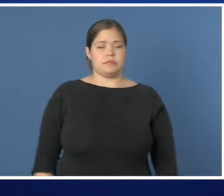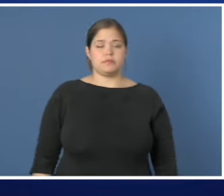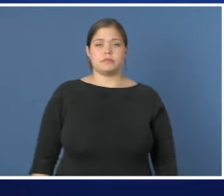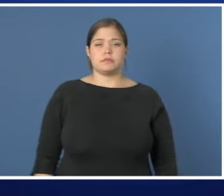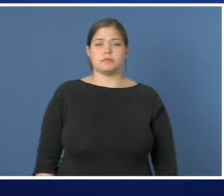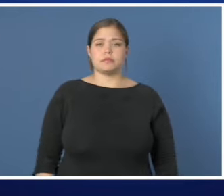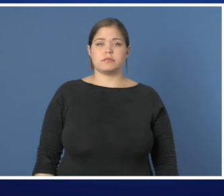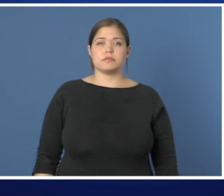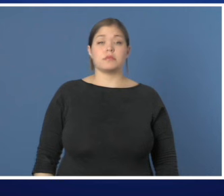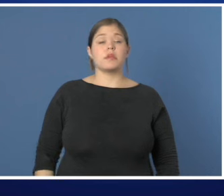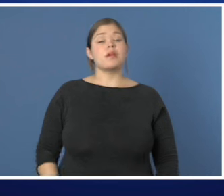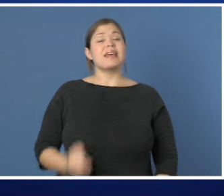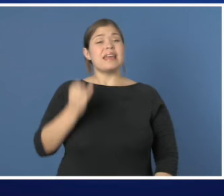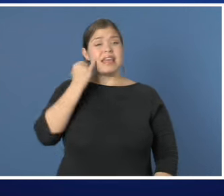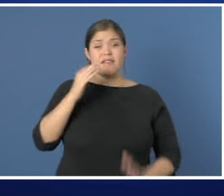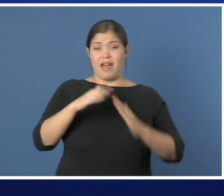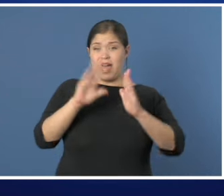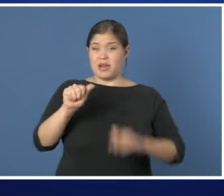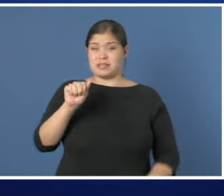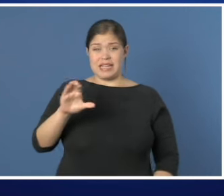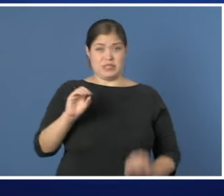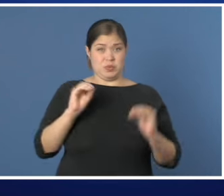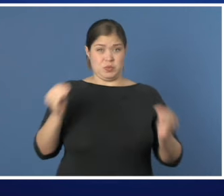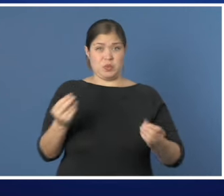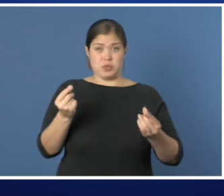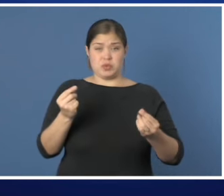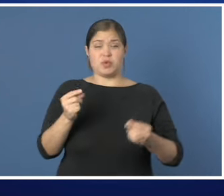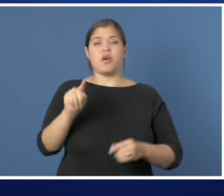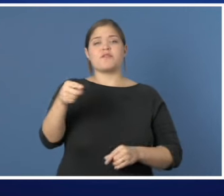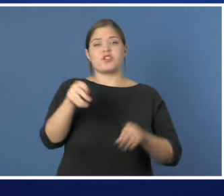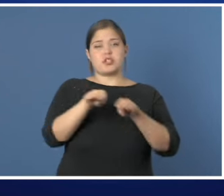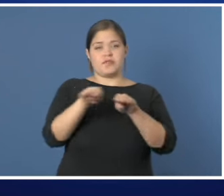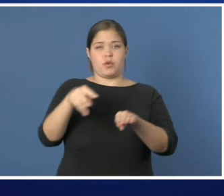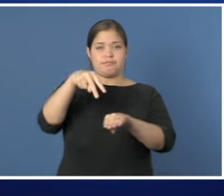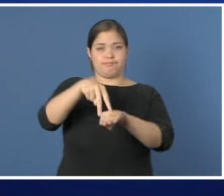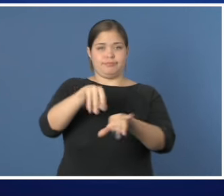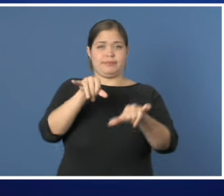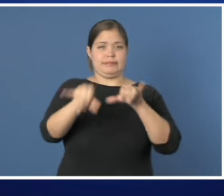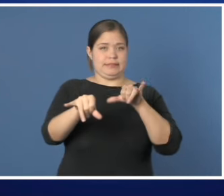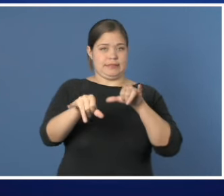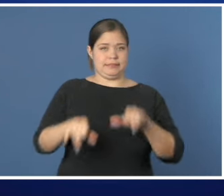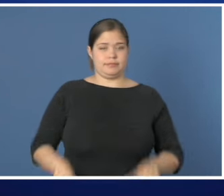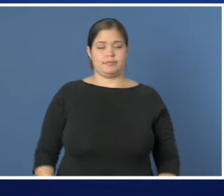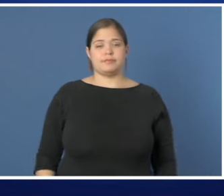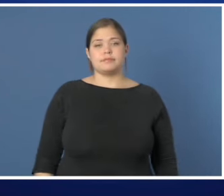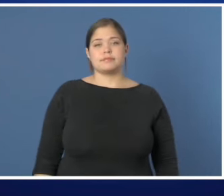Stay on the lowest floor out of the sunshine if air conditioning is not available.